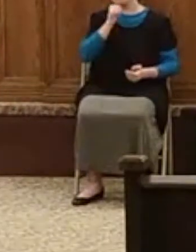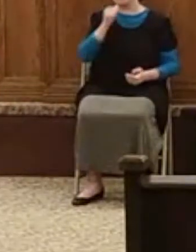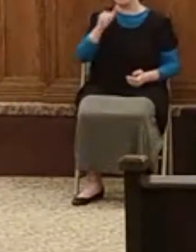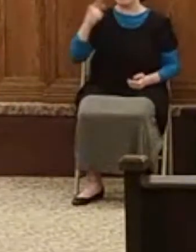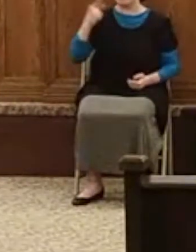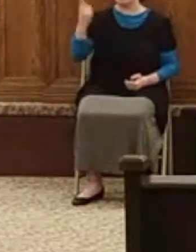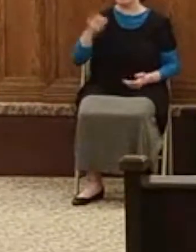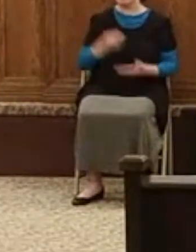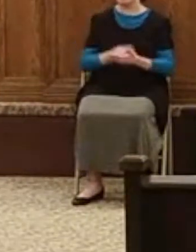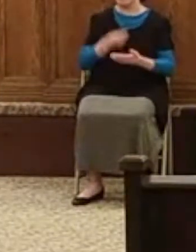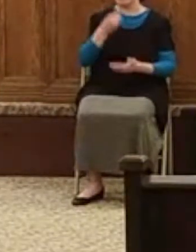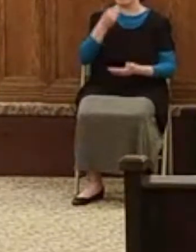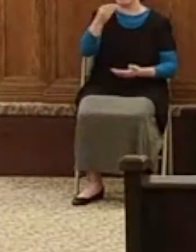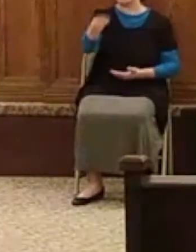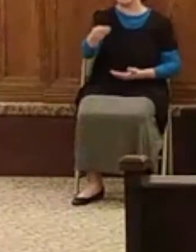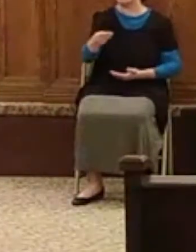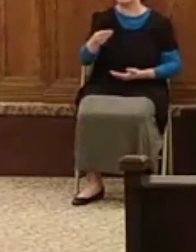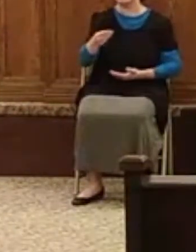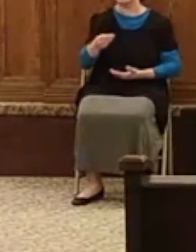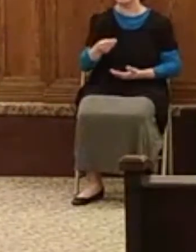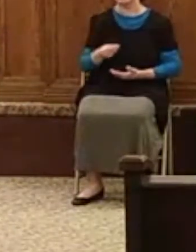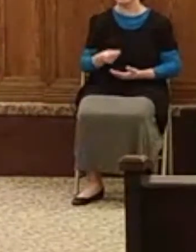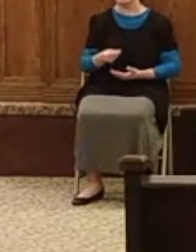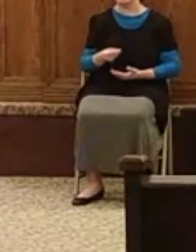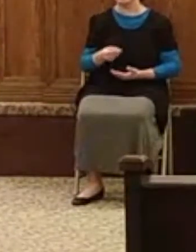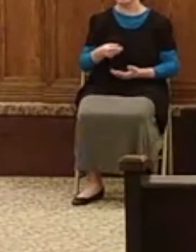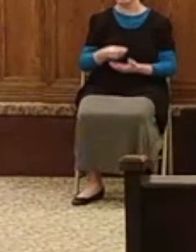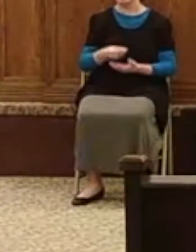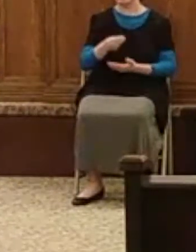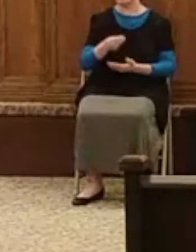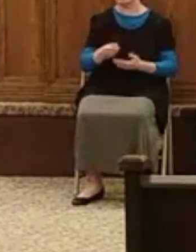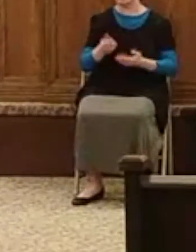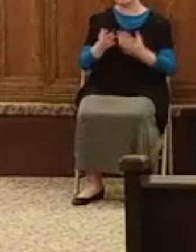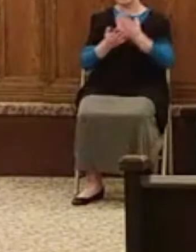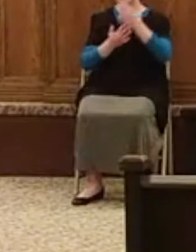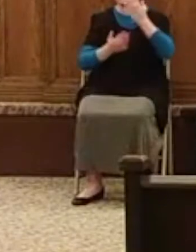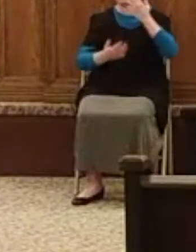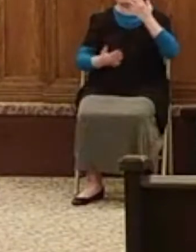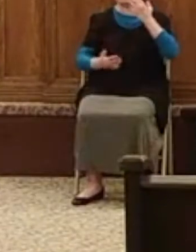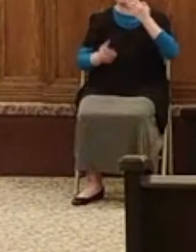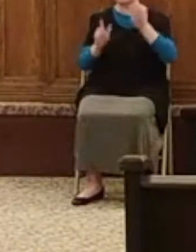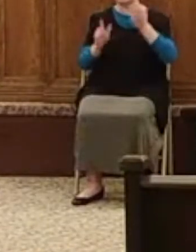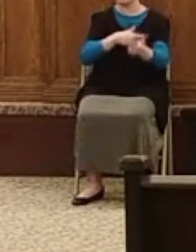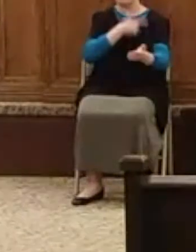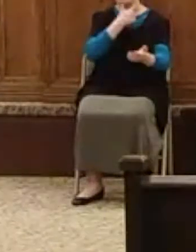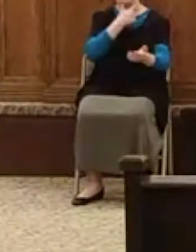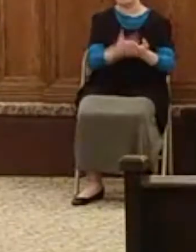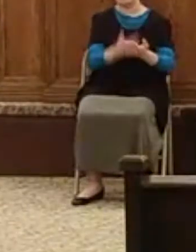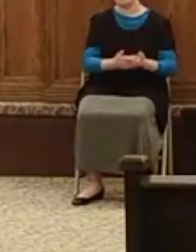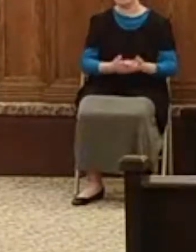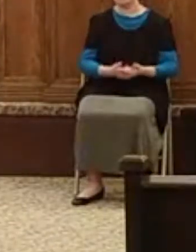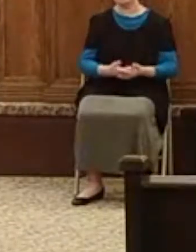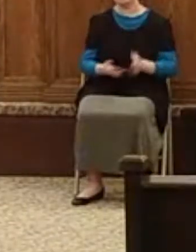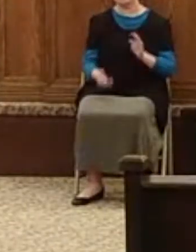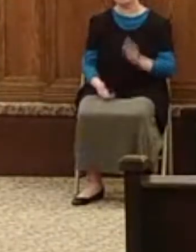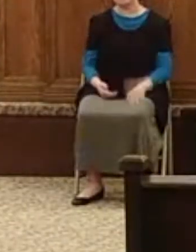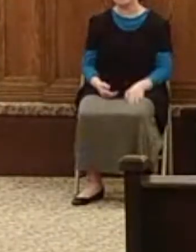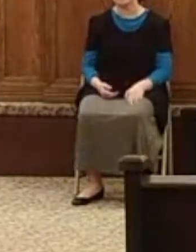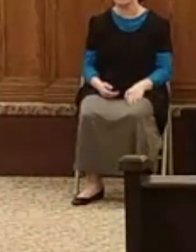not alone. You're bought with a price. You've been purchased by the blood of the Lamb tonight.